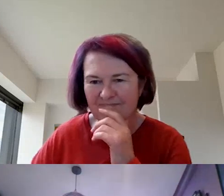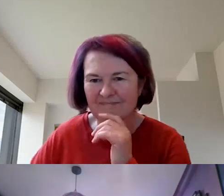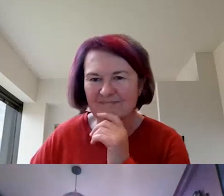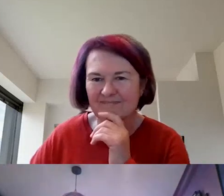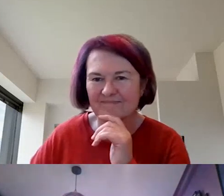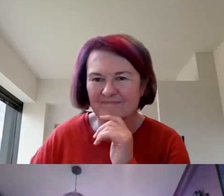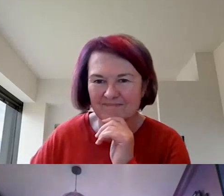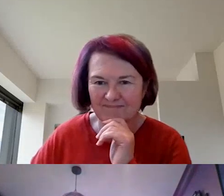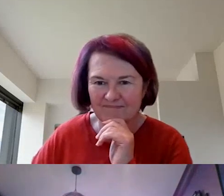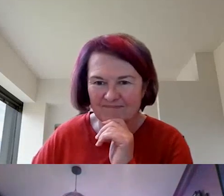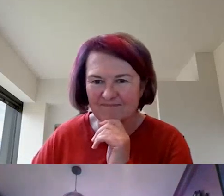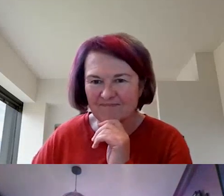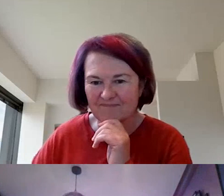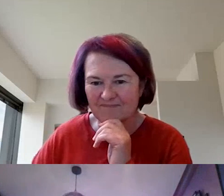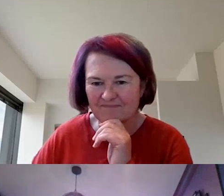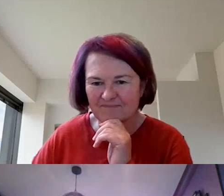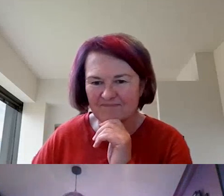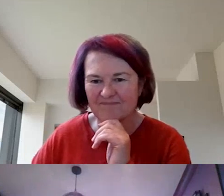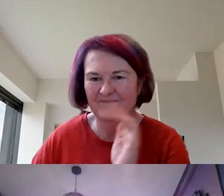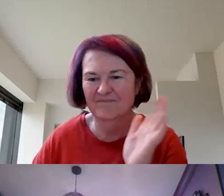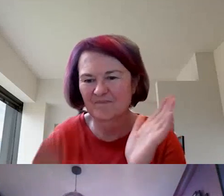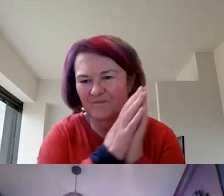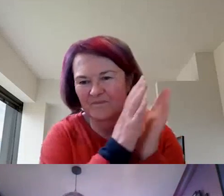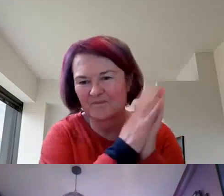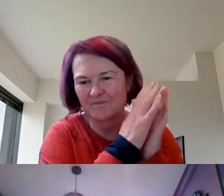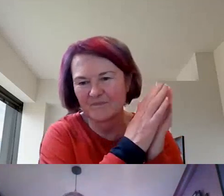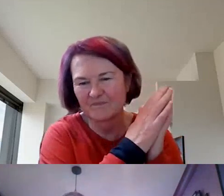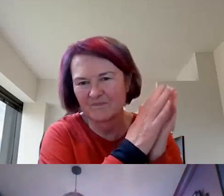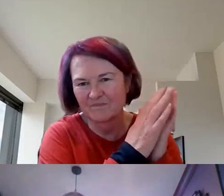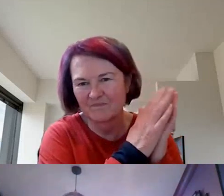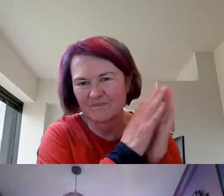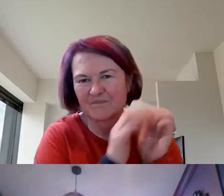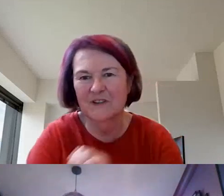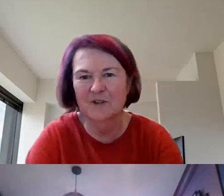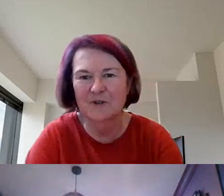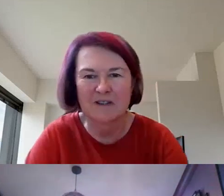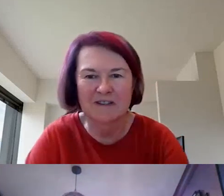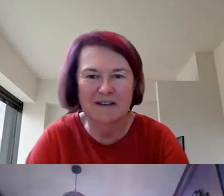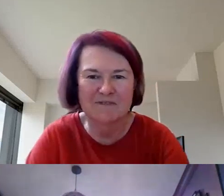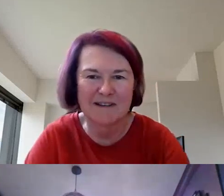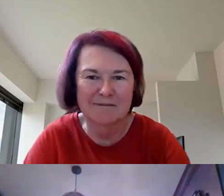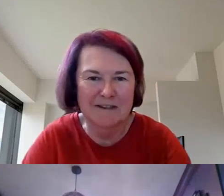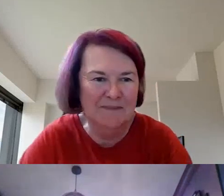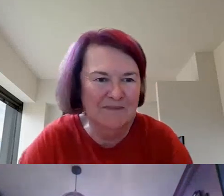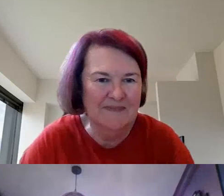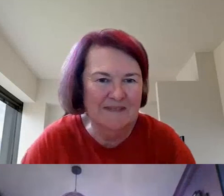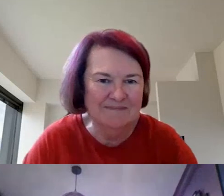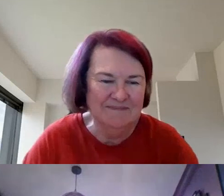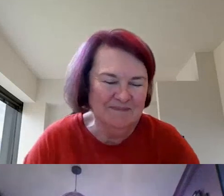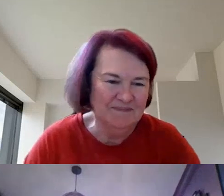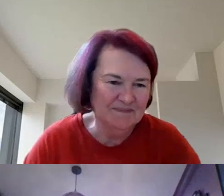but thank you for joining us today. It's been lovely to see you all. Thank you, Harmony. That was lovely. Enjoy